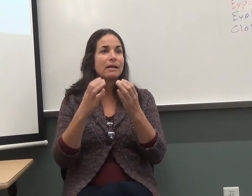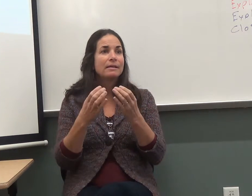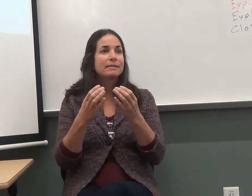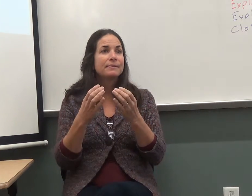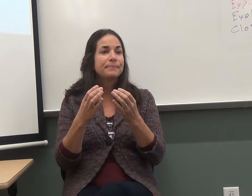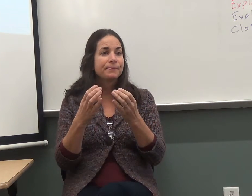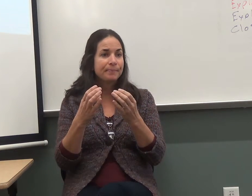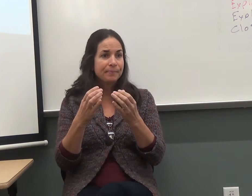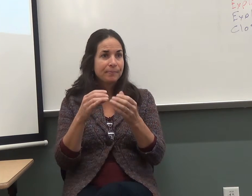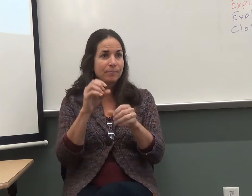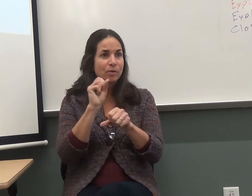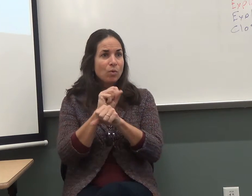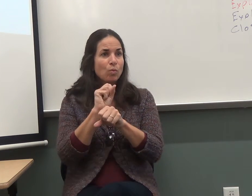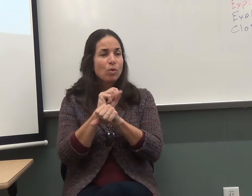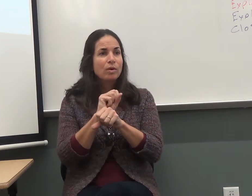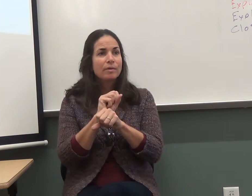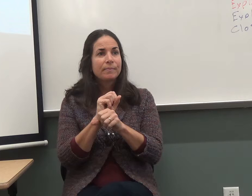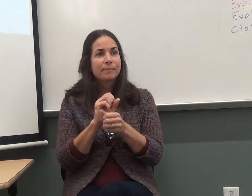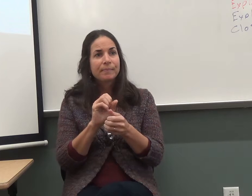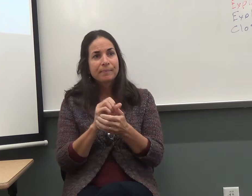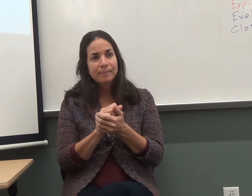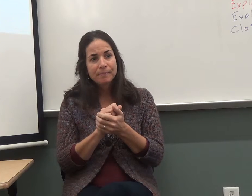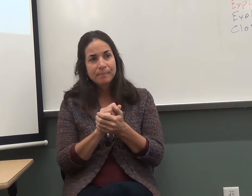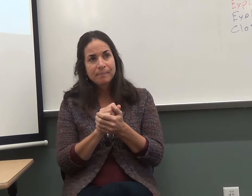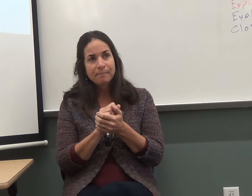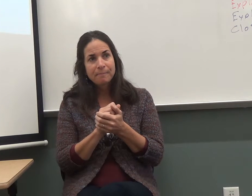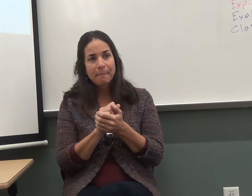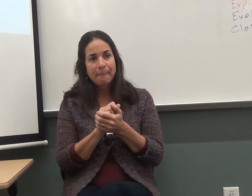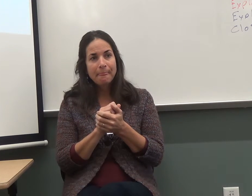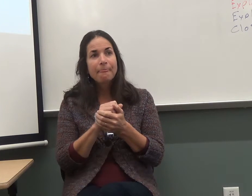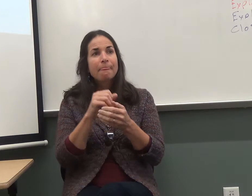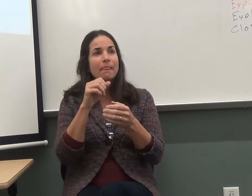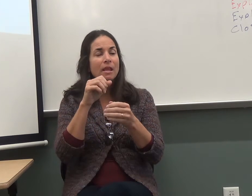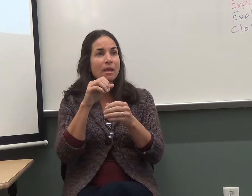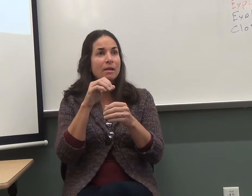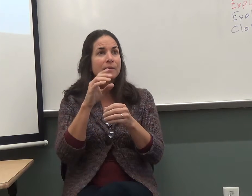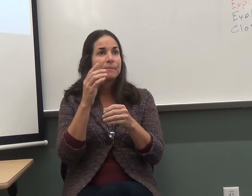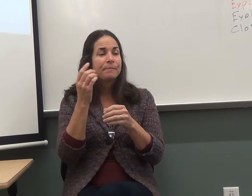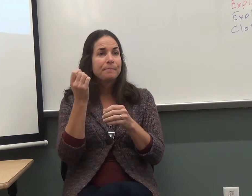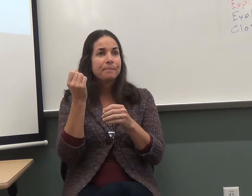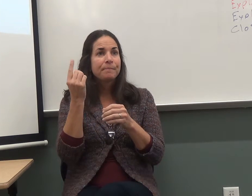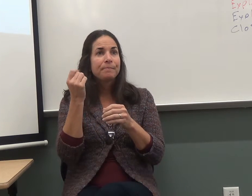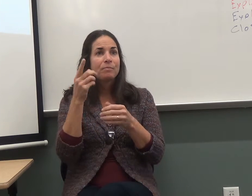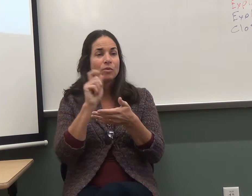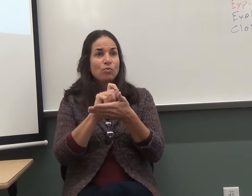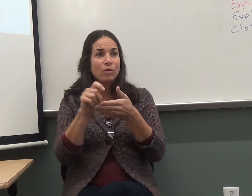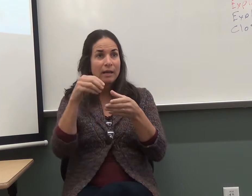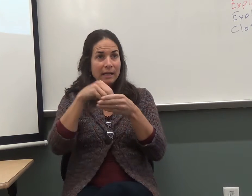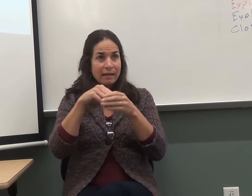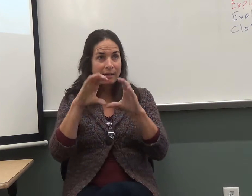You have 35 minutes to create this. Now here's the wonderful part of this. Okay, here's where I'm going to help you out. Get out your homework.